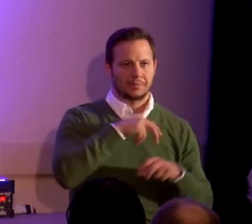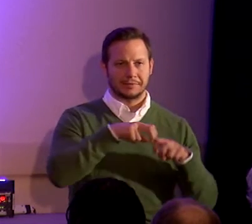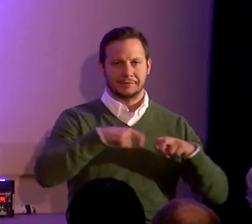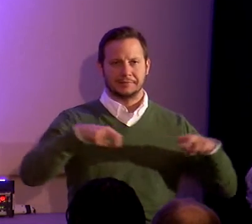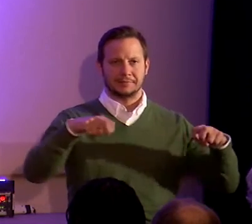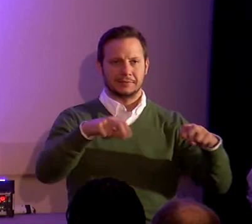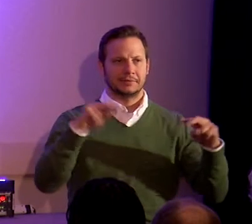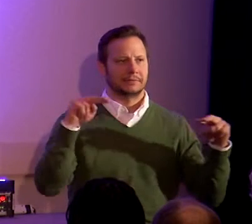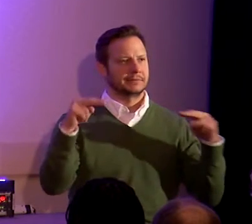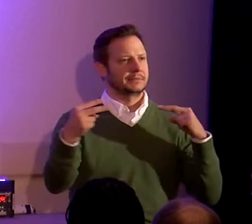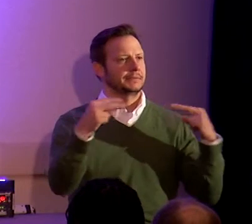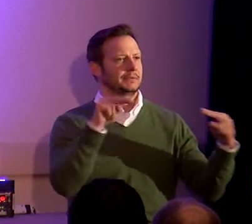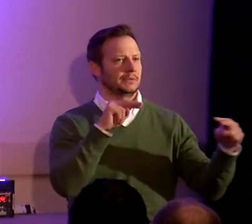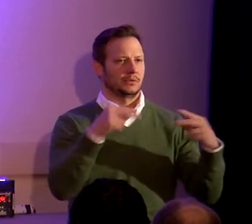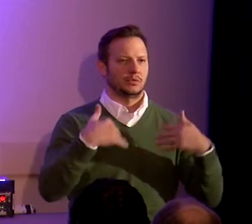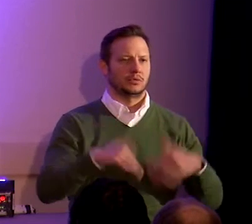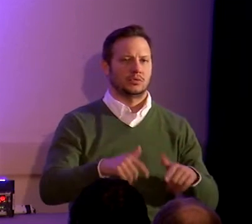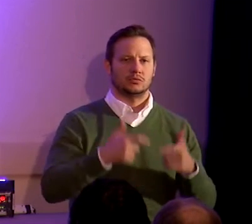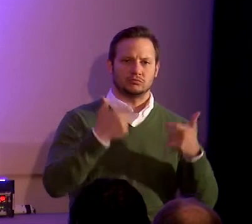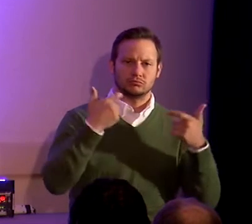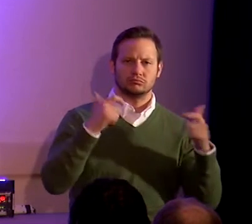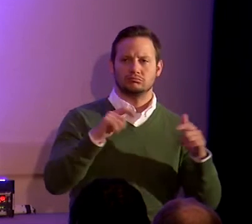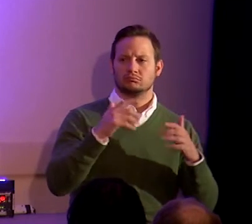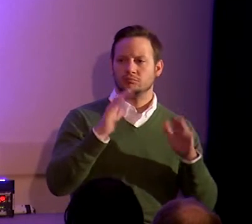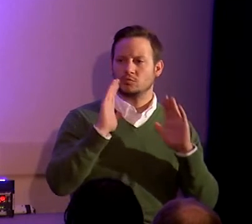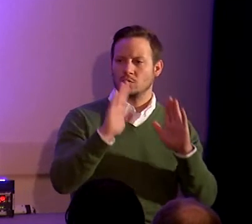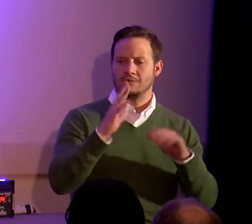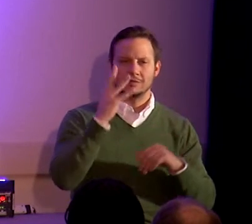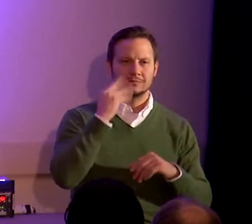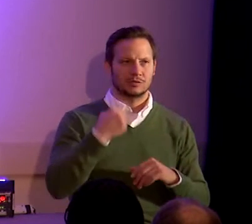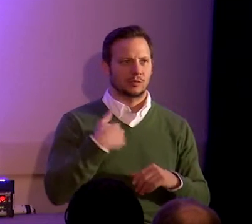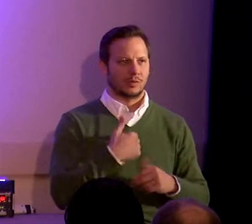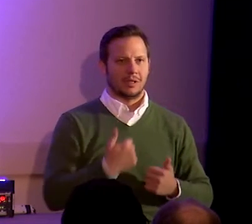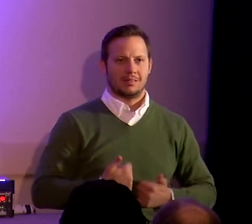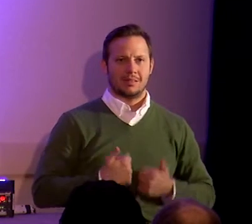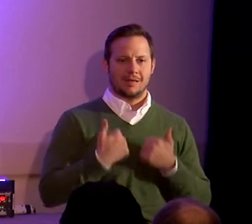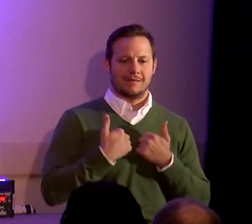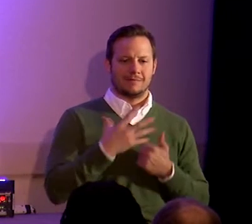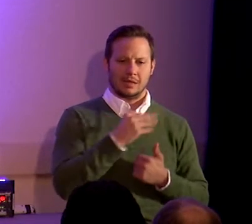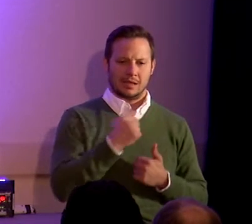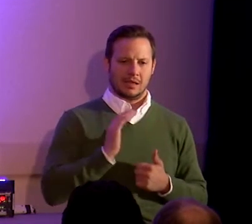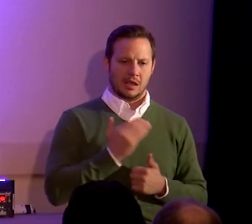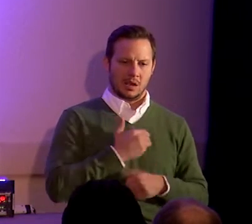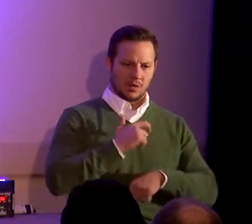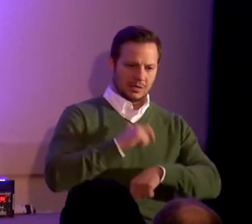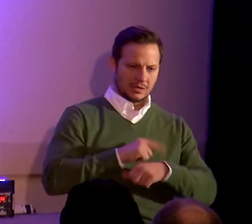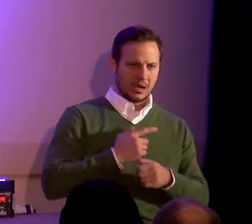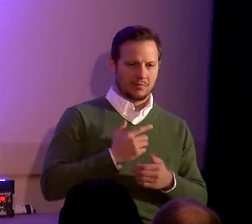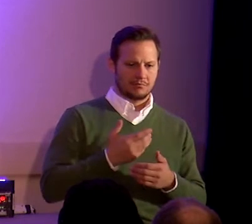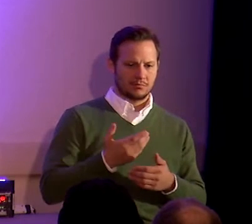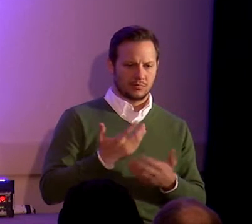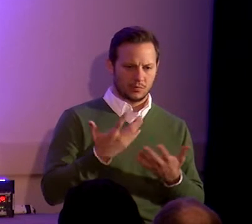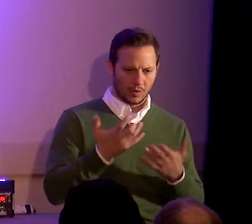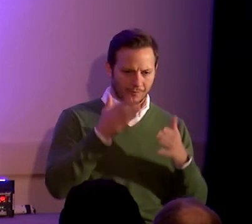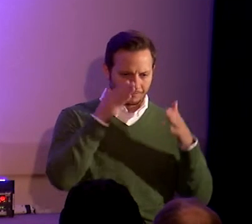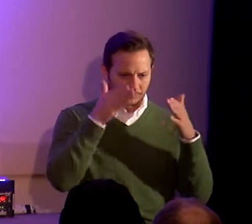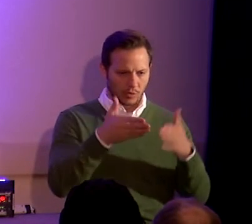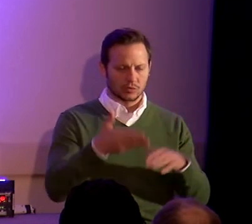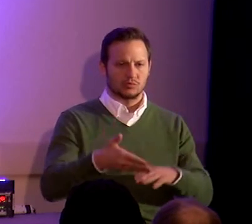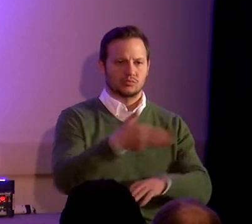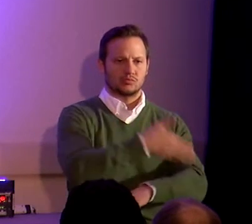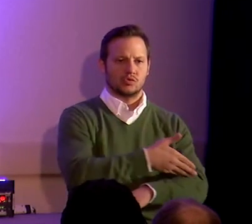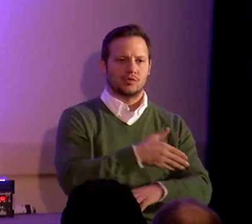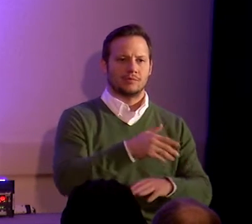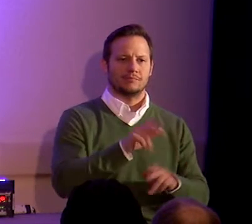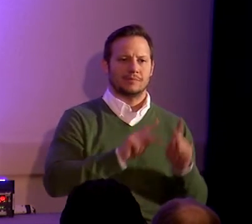this extraordinary experience of being alive and of dedicating ourselves to working towards improving the lives of the people of our state. I ask